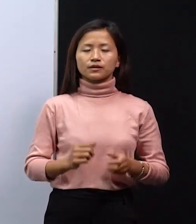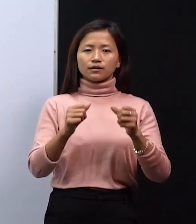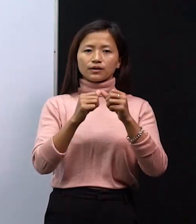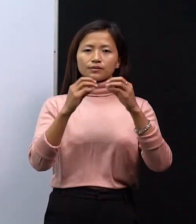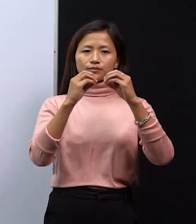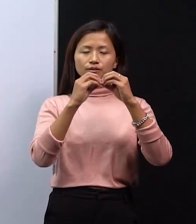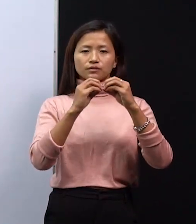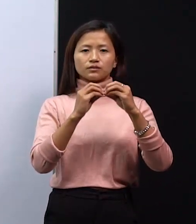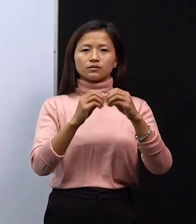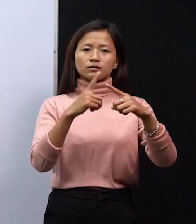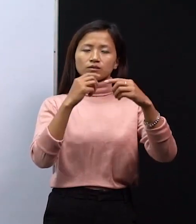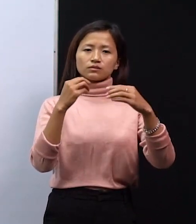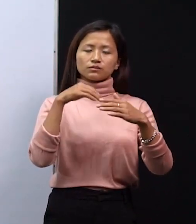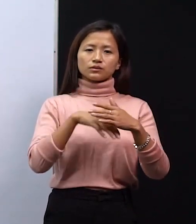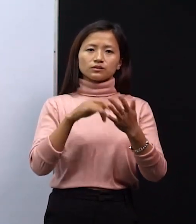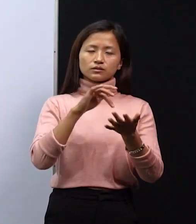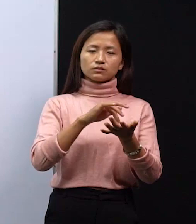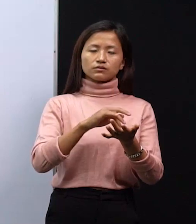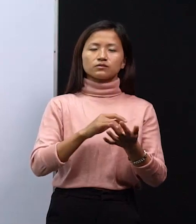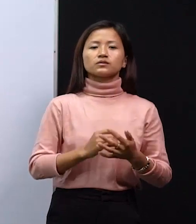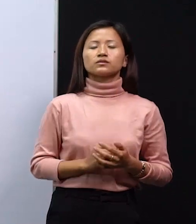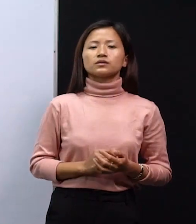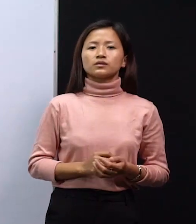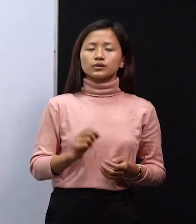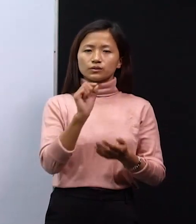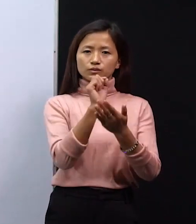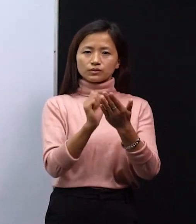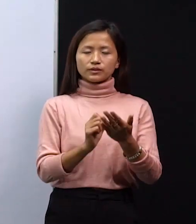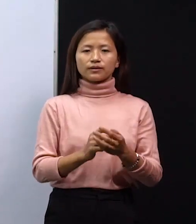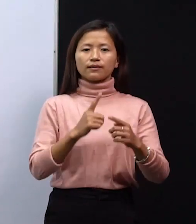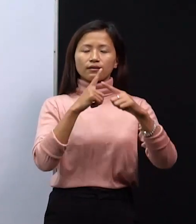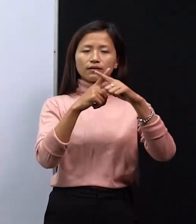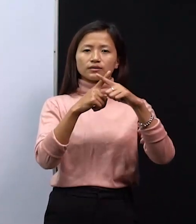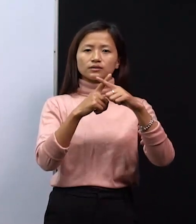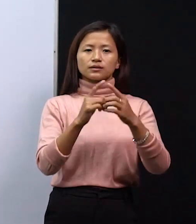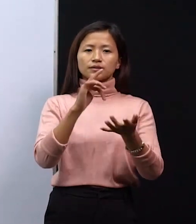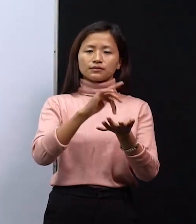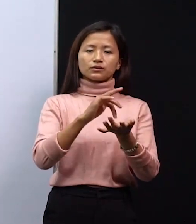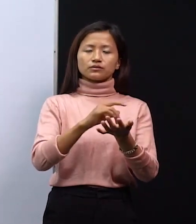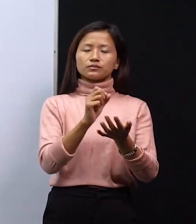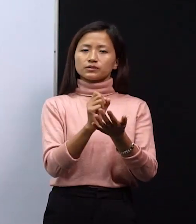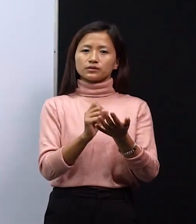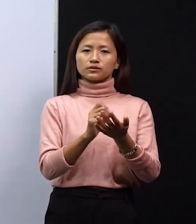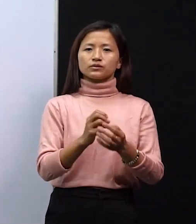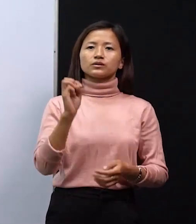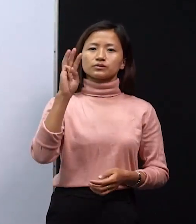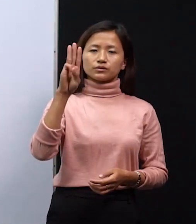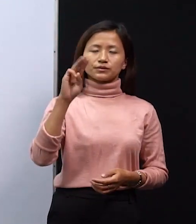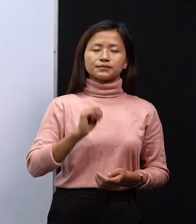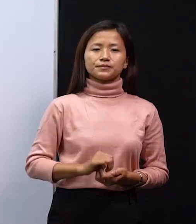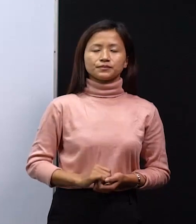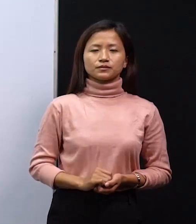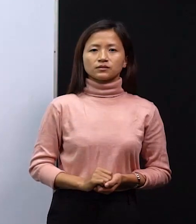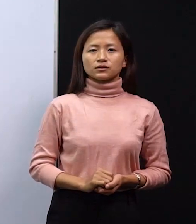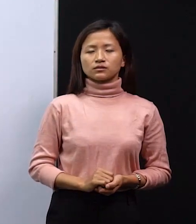b, we will write x. In place of a, we will write x. In place of b, we will write 3. So